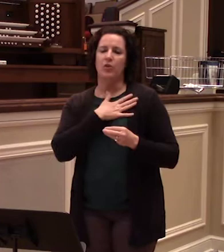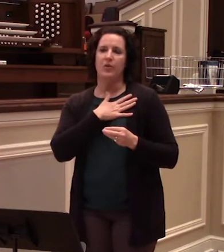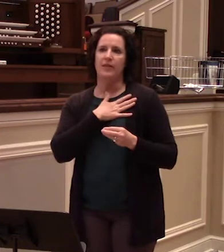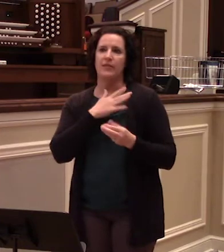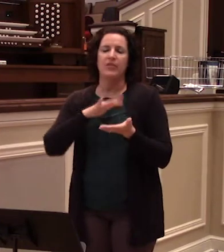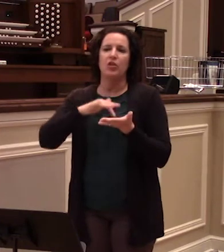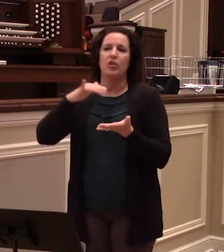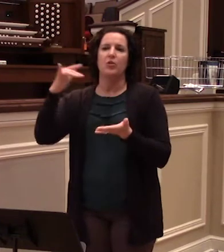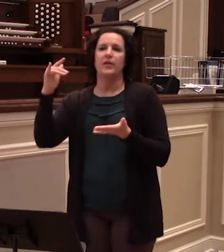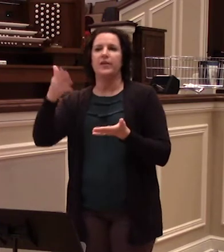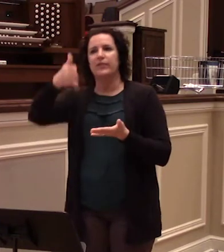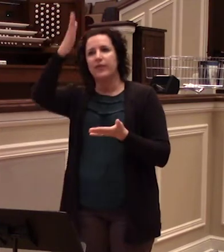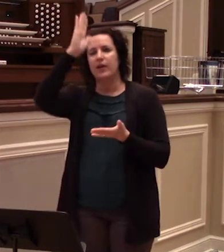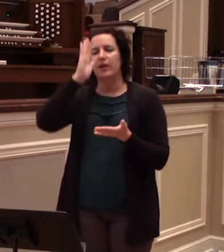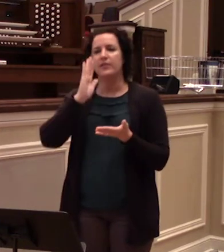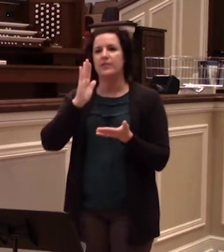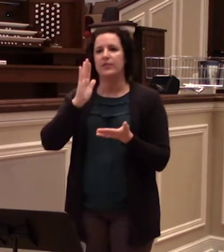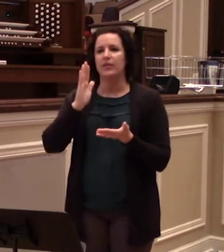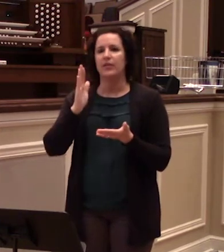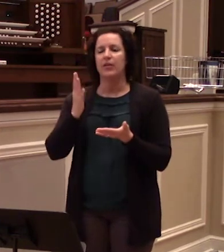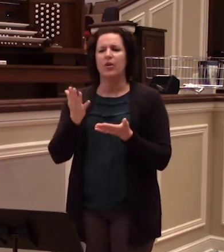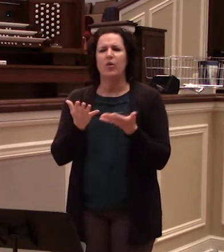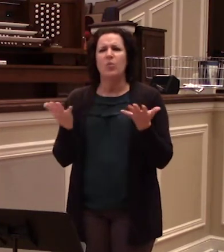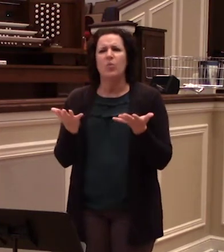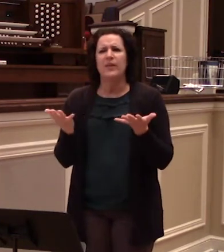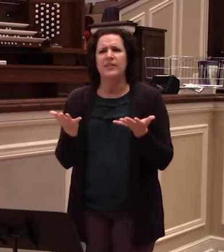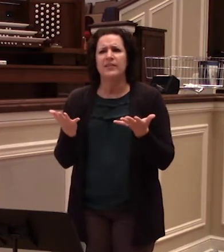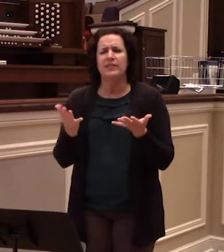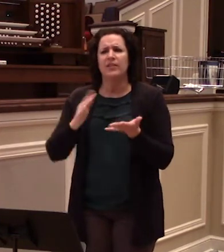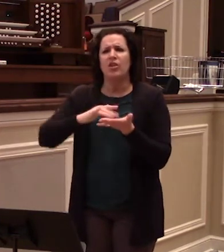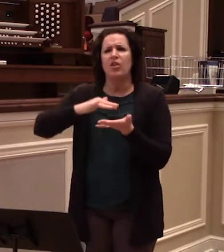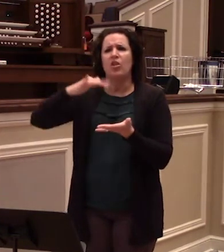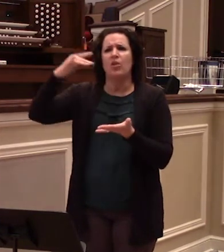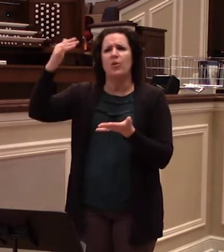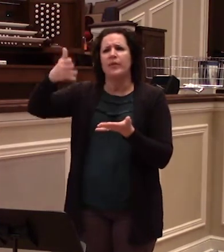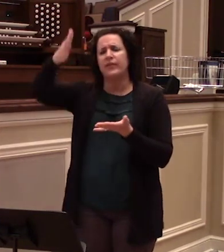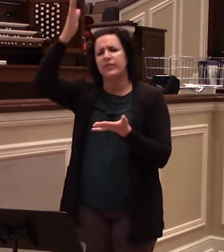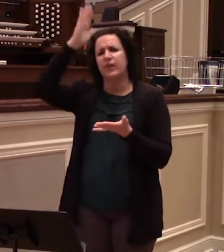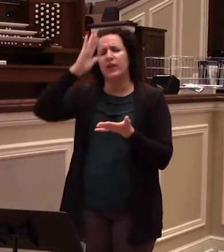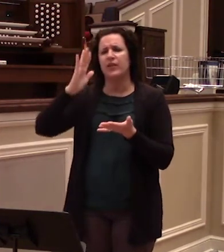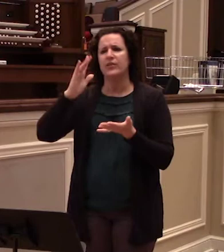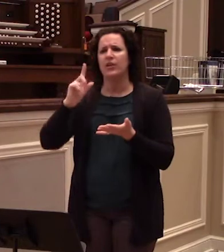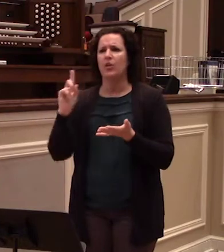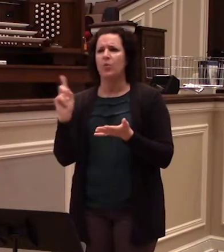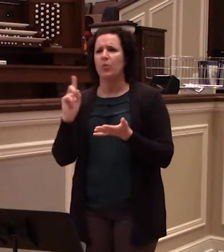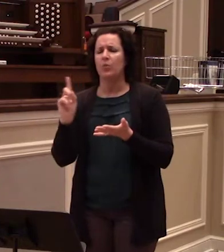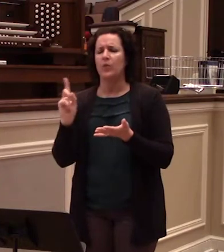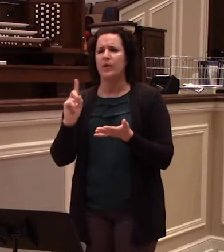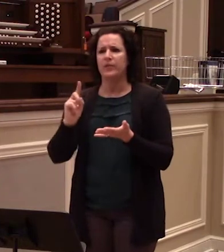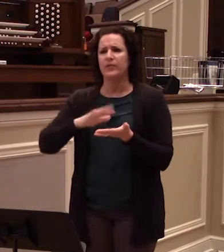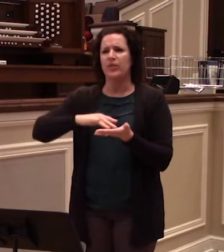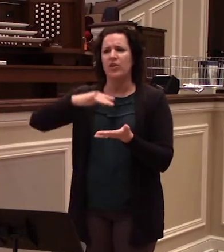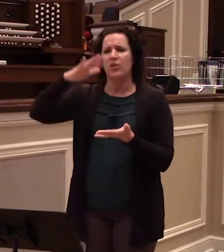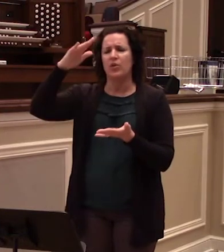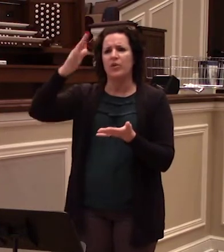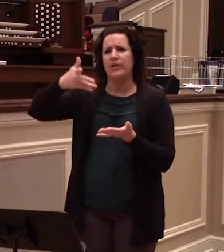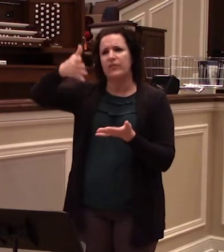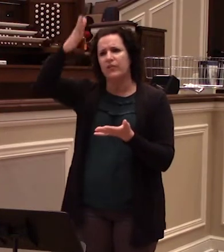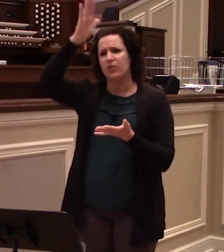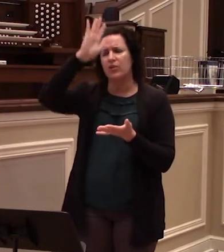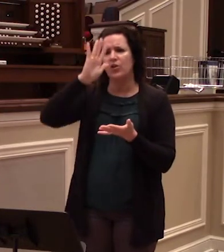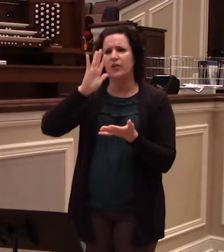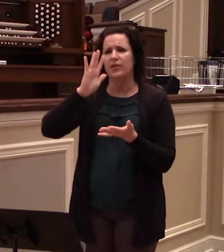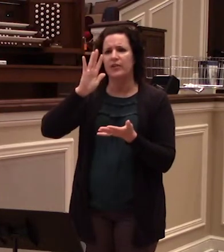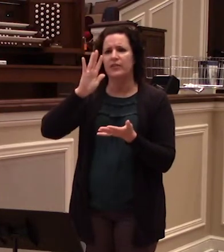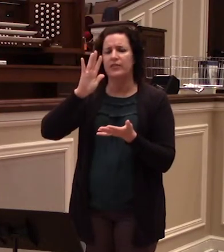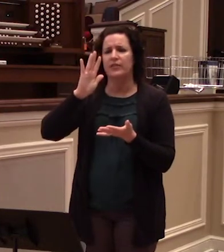of God. And what is the glory of God? Where is the glory, the very weight and reality of God? That's what glory means. Where is